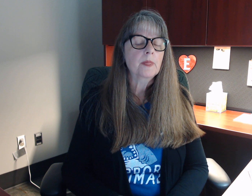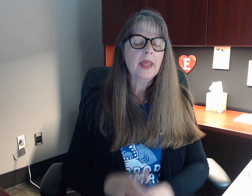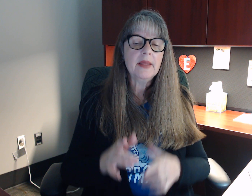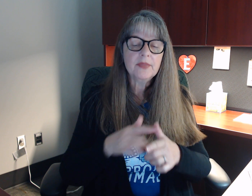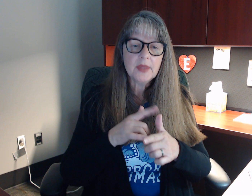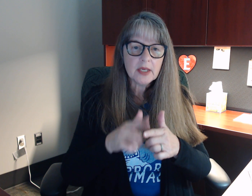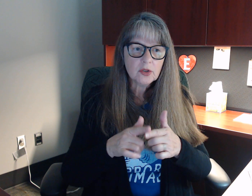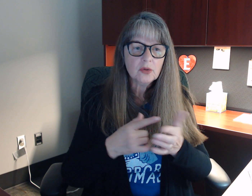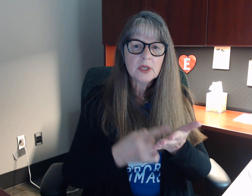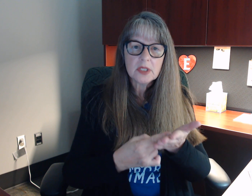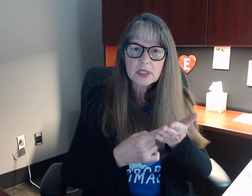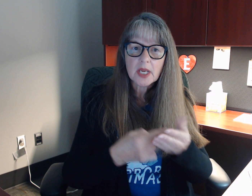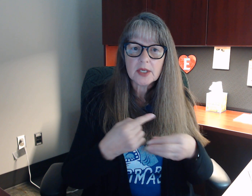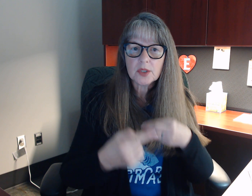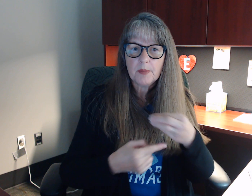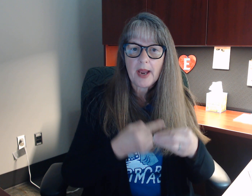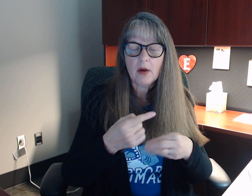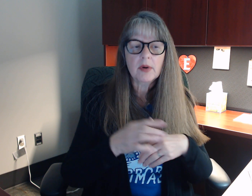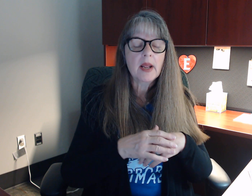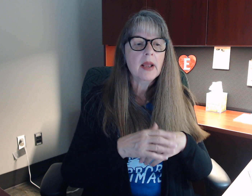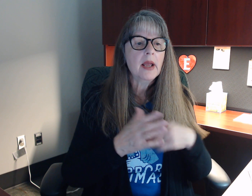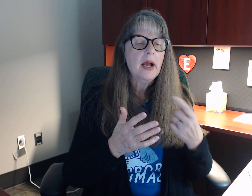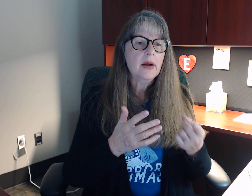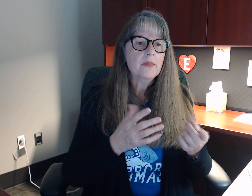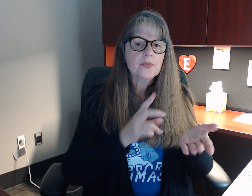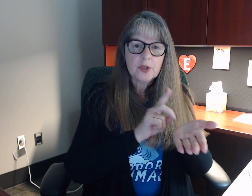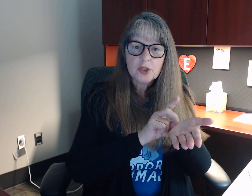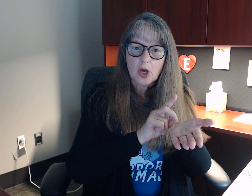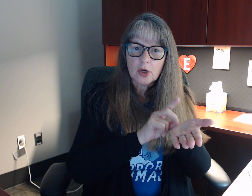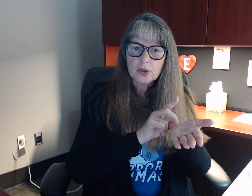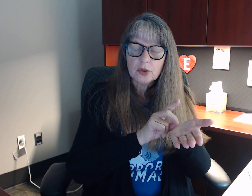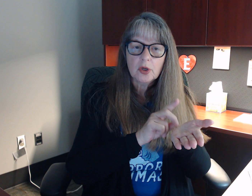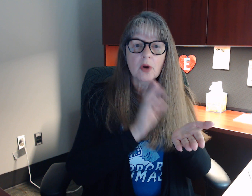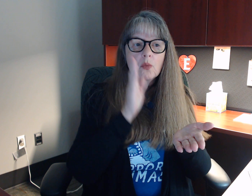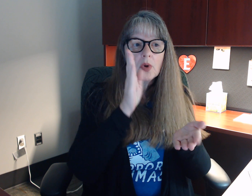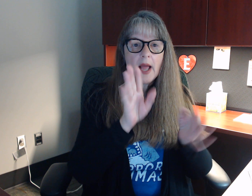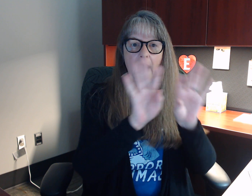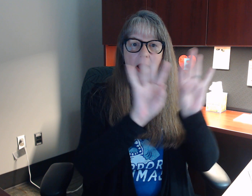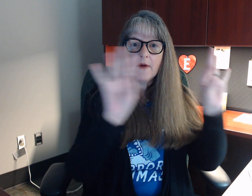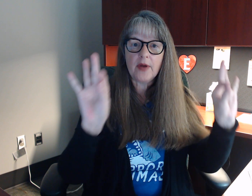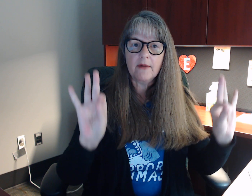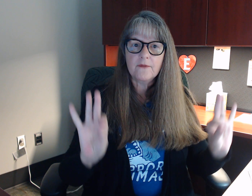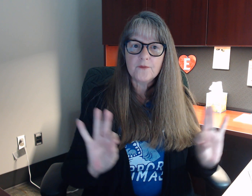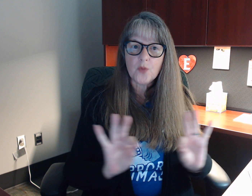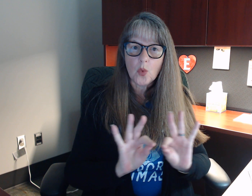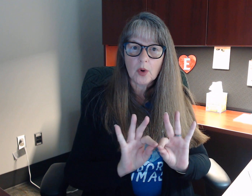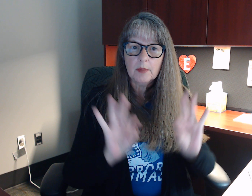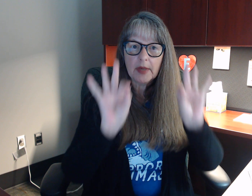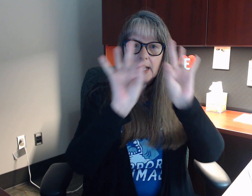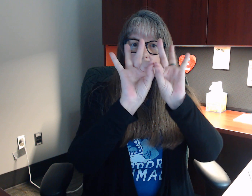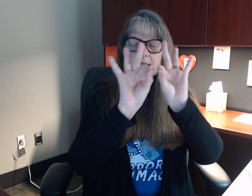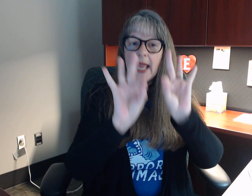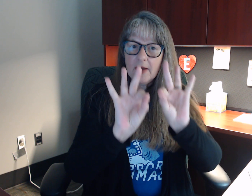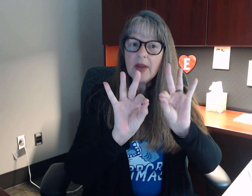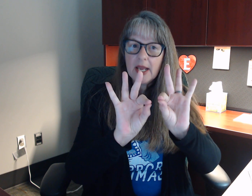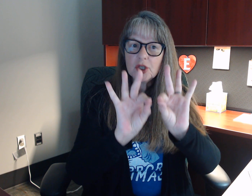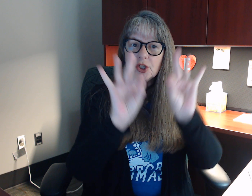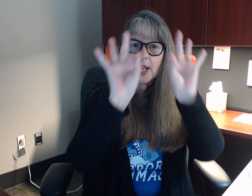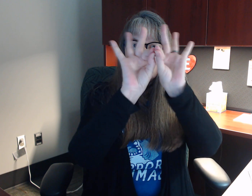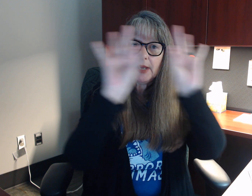And then you can discuss about the doctor will have a form, and it's an F hand shape, and you